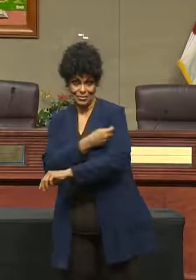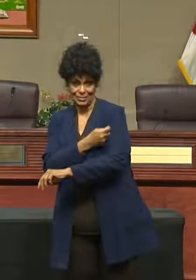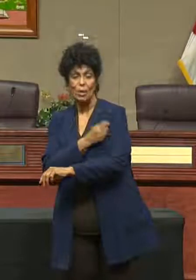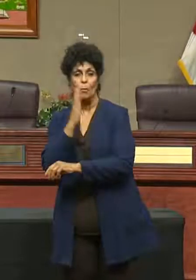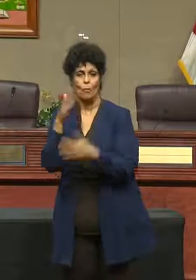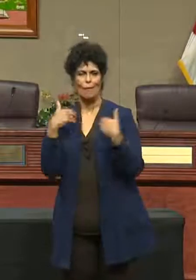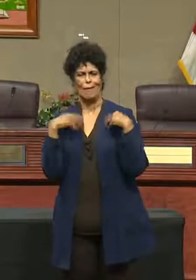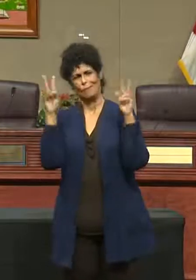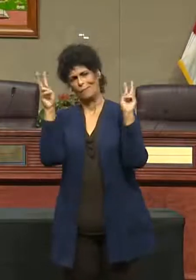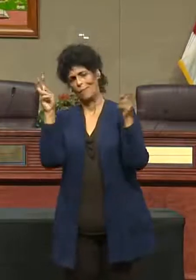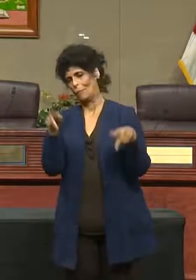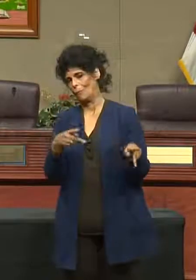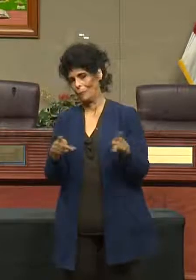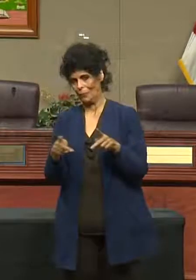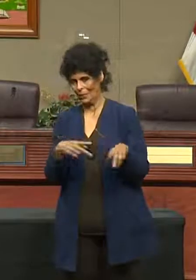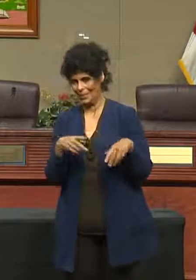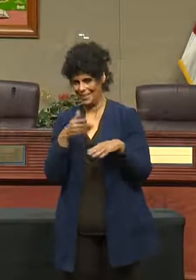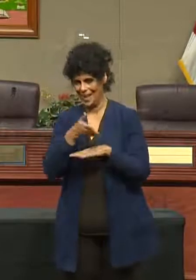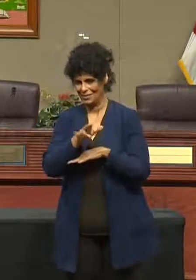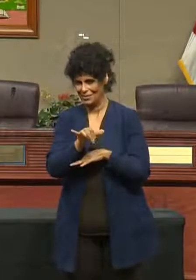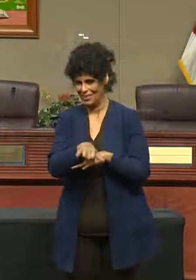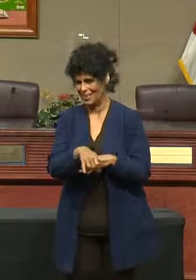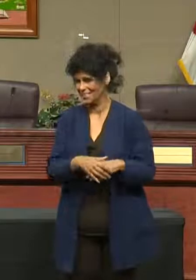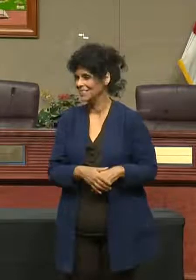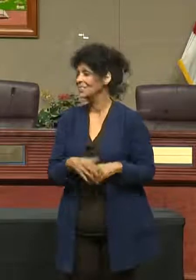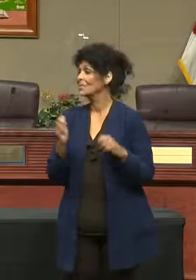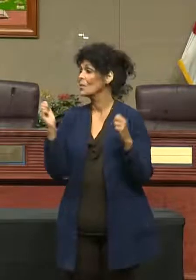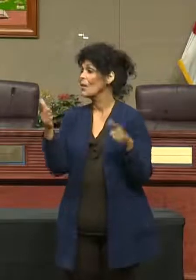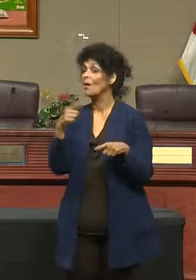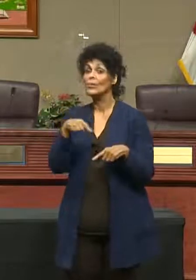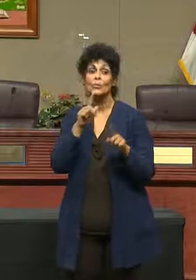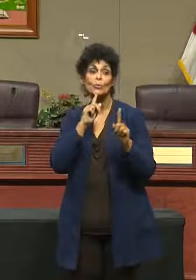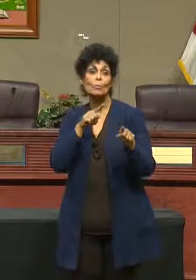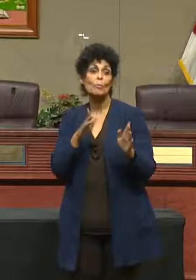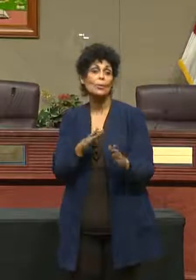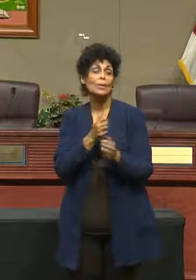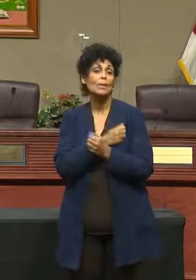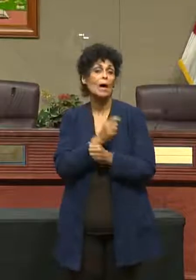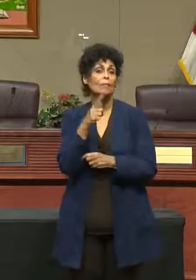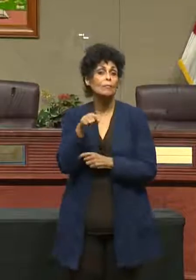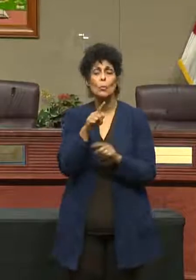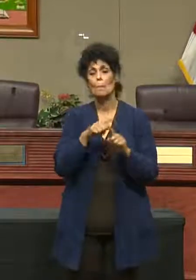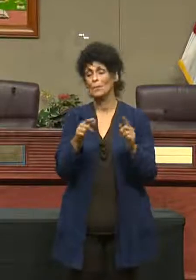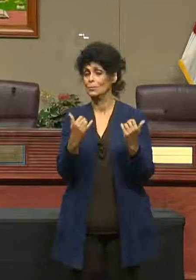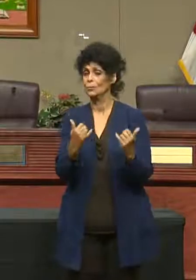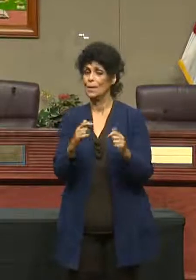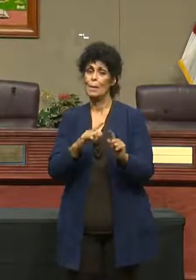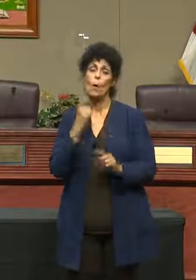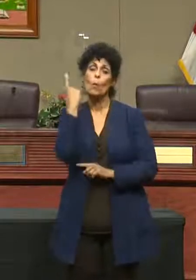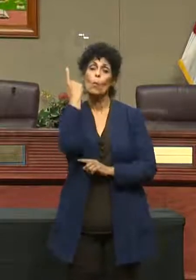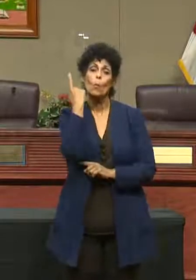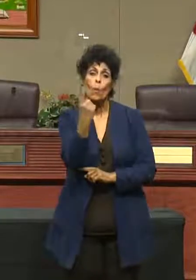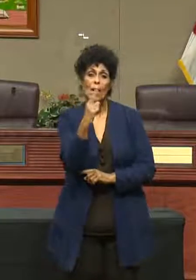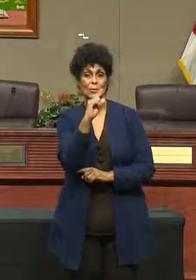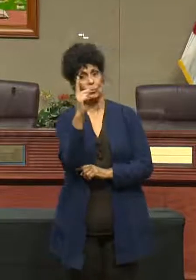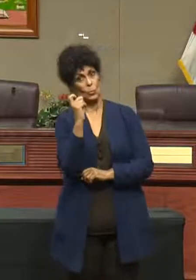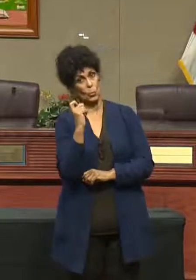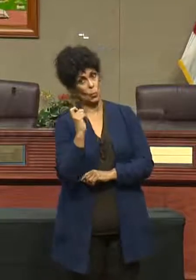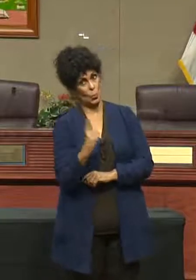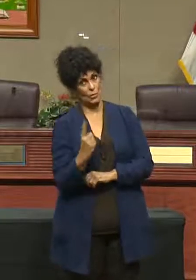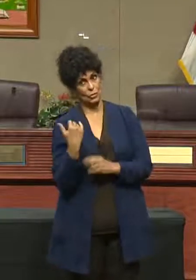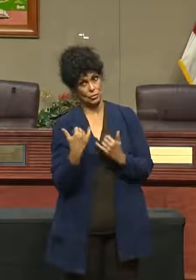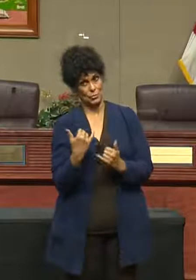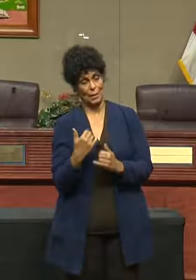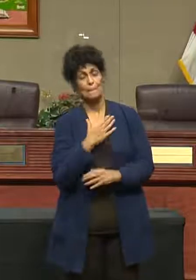taken place. We have so much to do, so please, reporters, we love you. Only one question, please. One question,